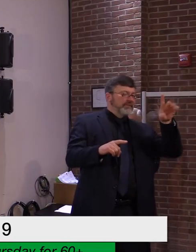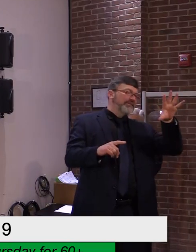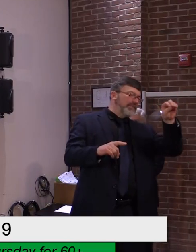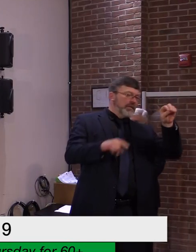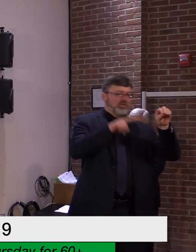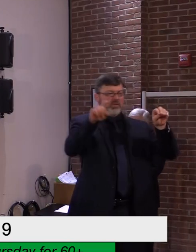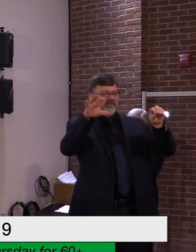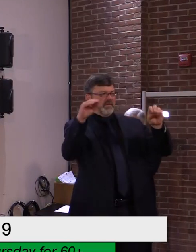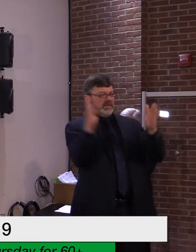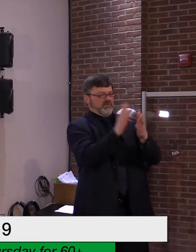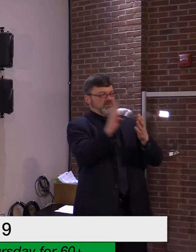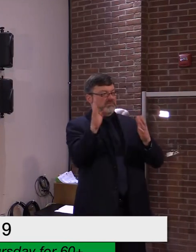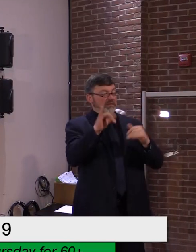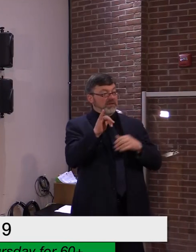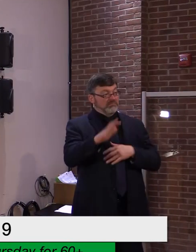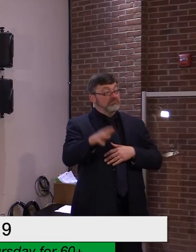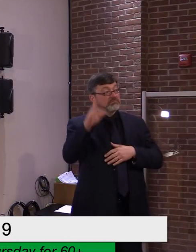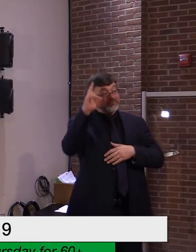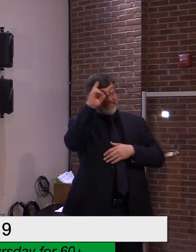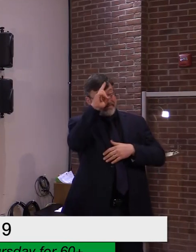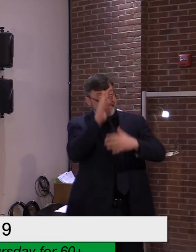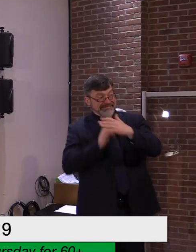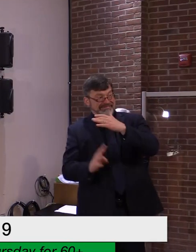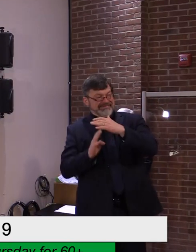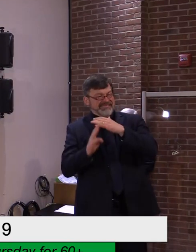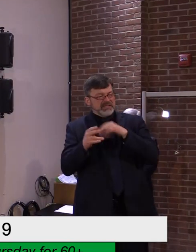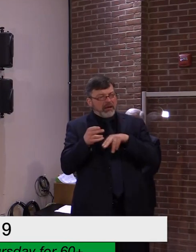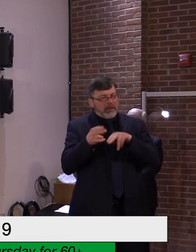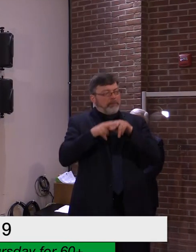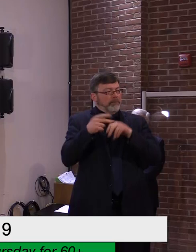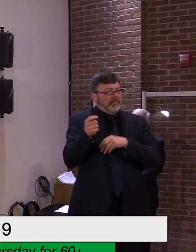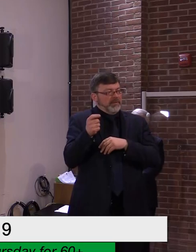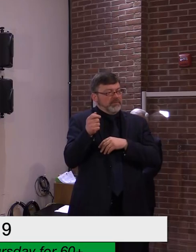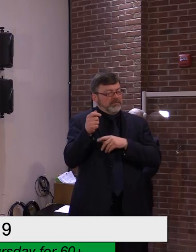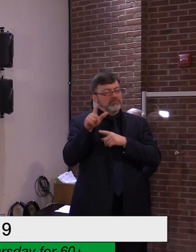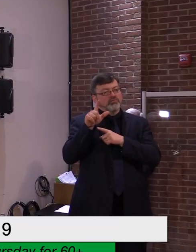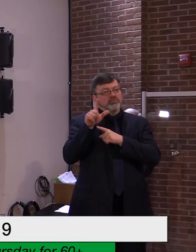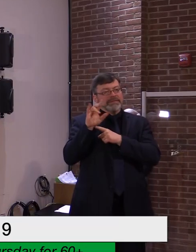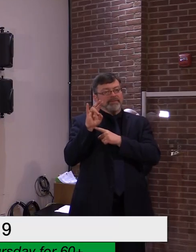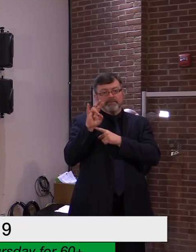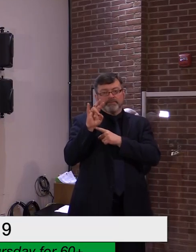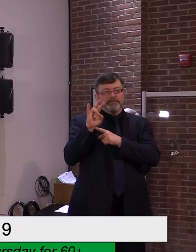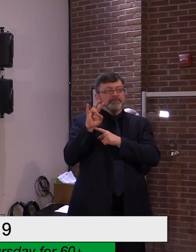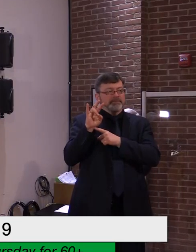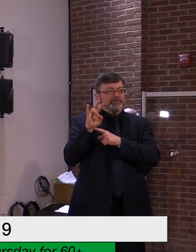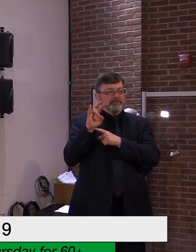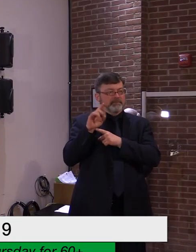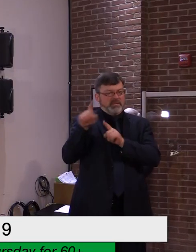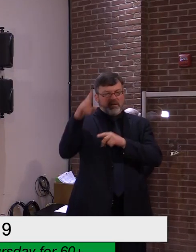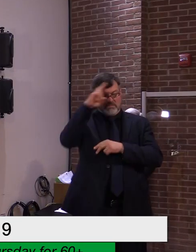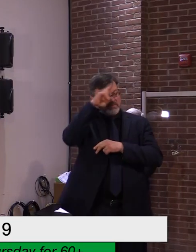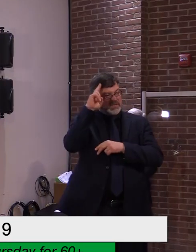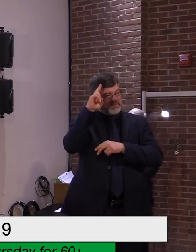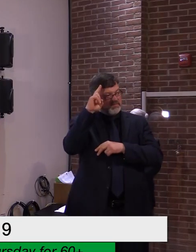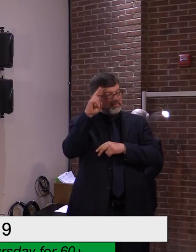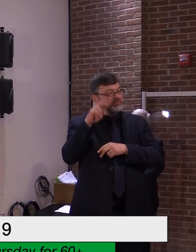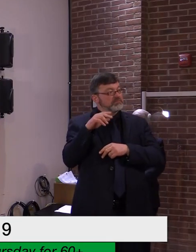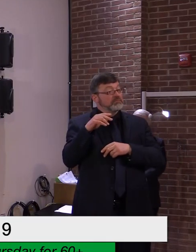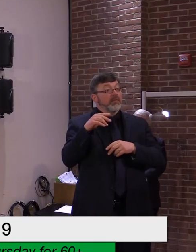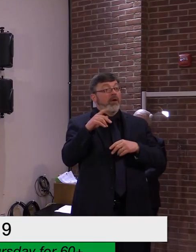Hospitalizations in the last day have ticked up a slight amount to 27, stable ICU 5.